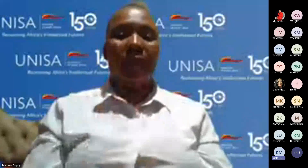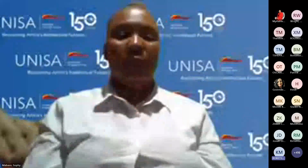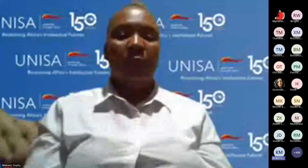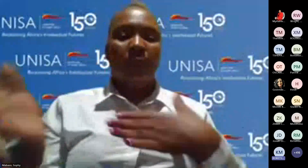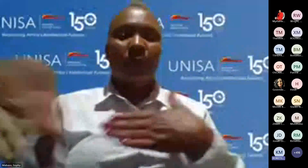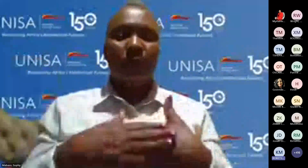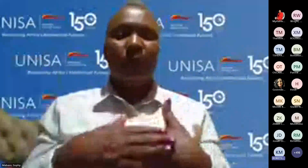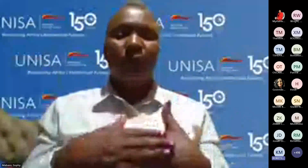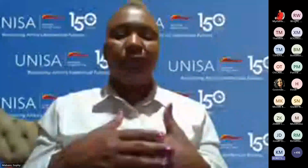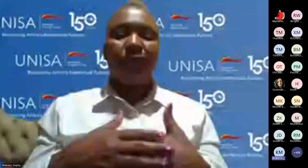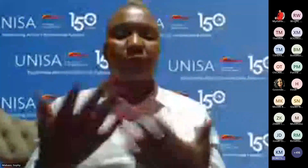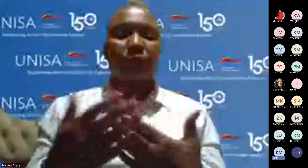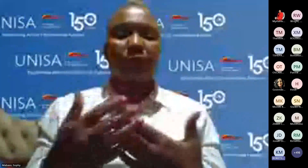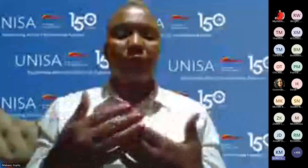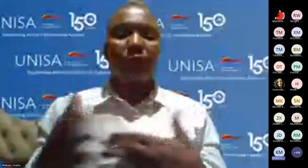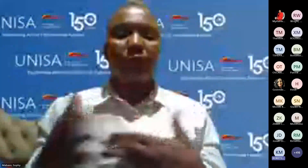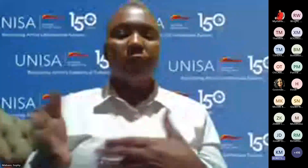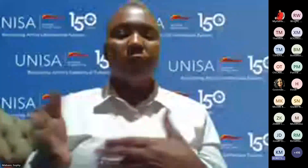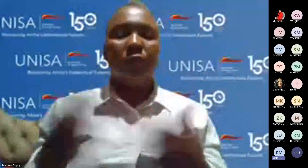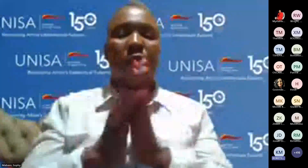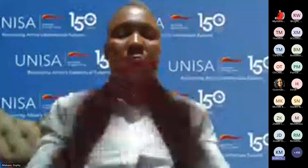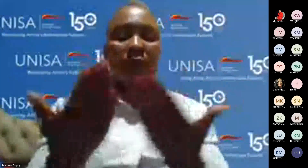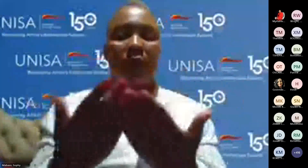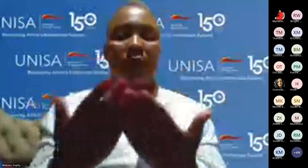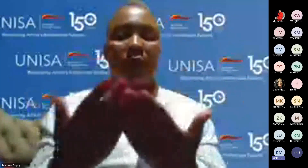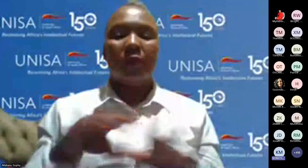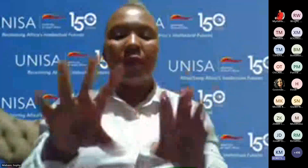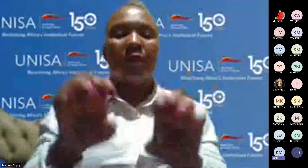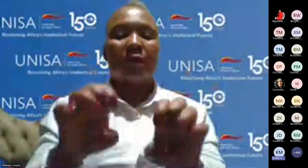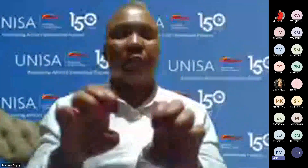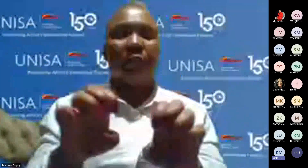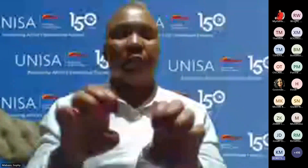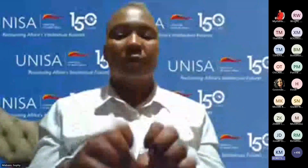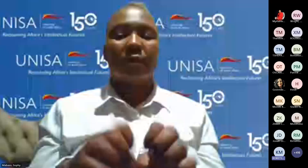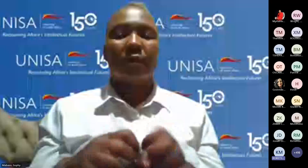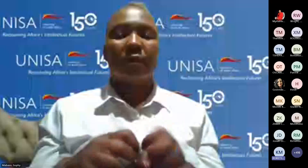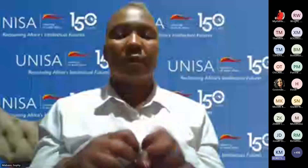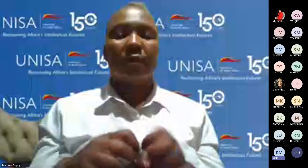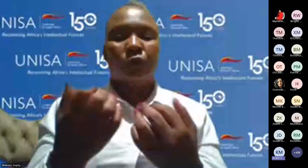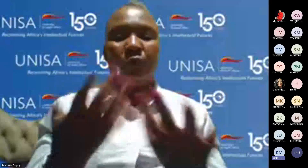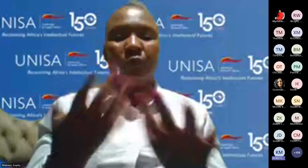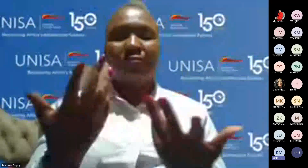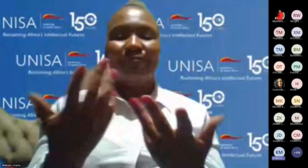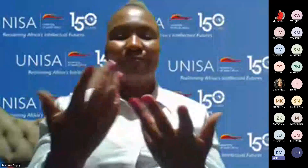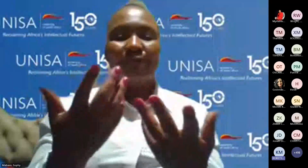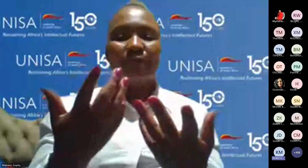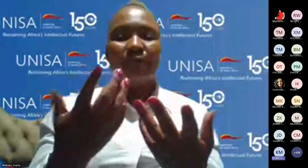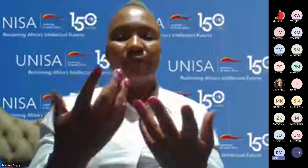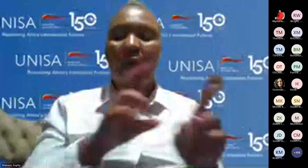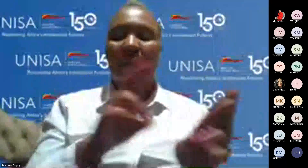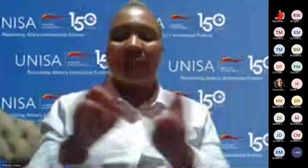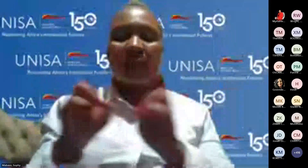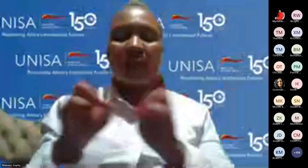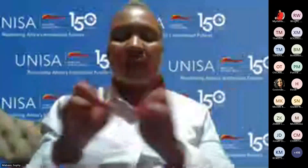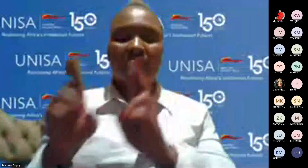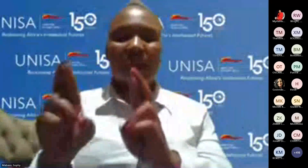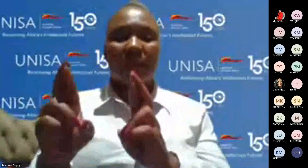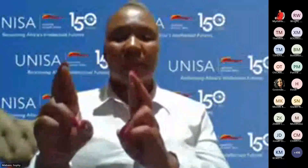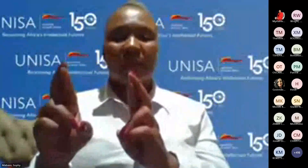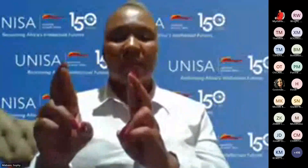book examinations. Are we expected to reference closed book assessment examinations?